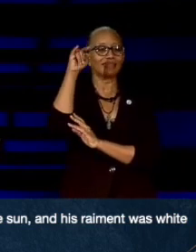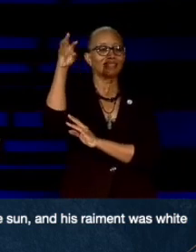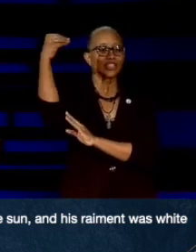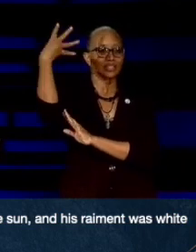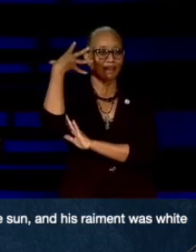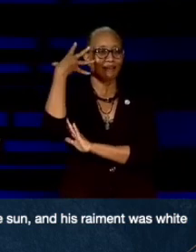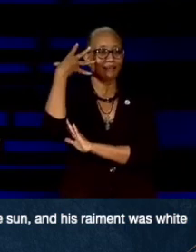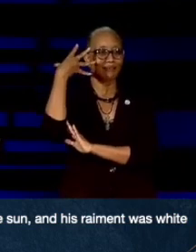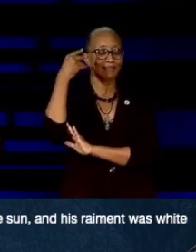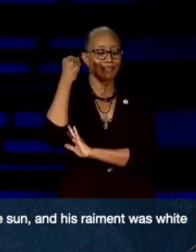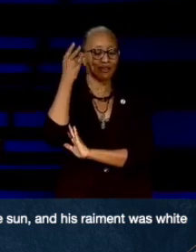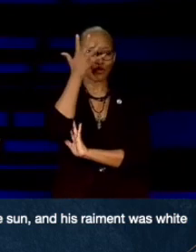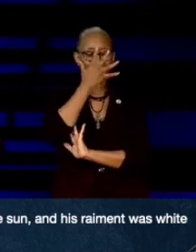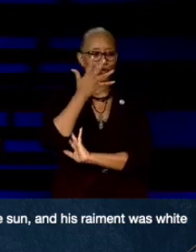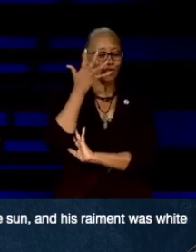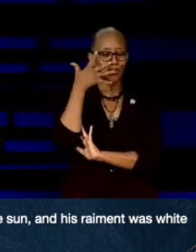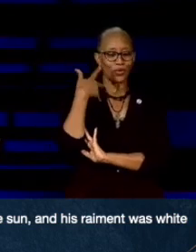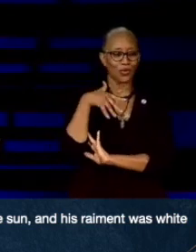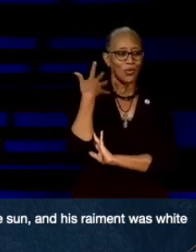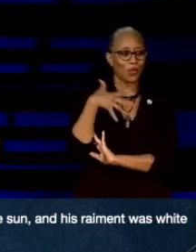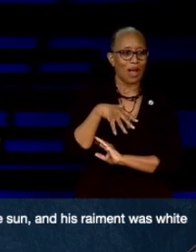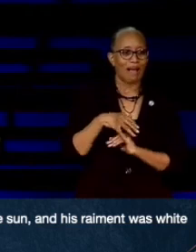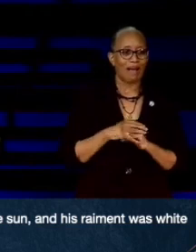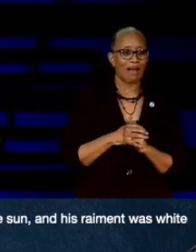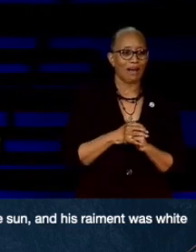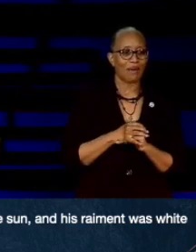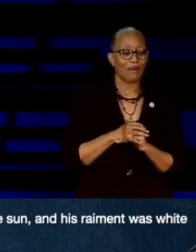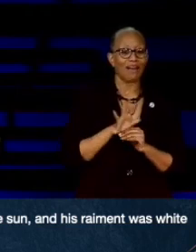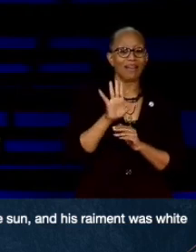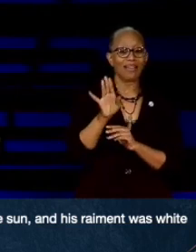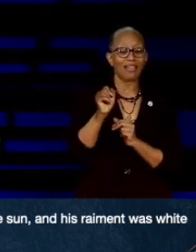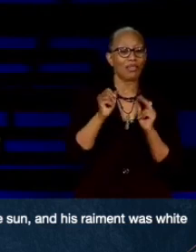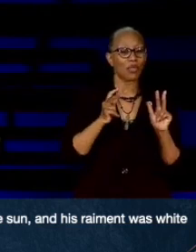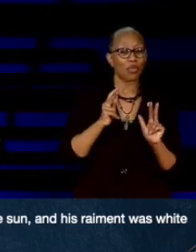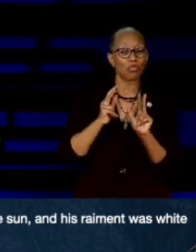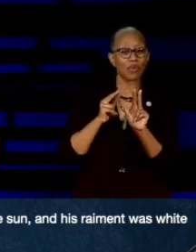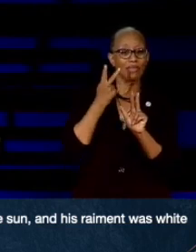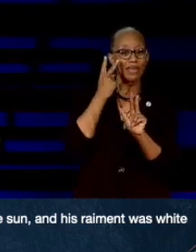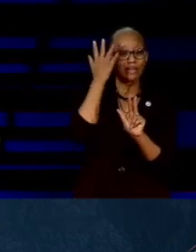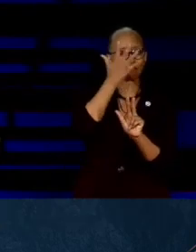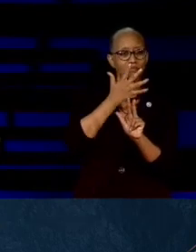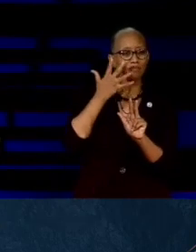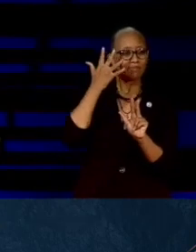Point number one, they saw a shining face.